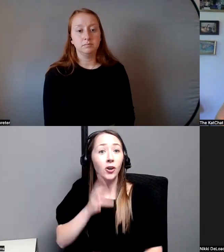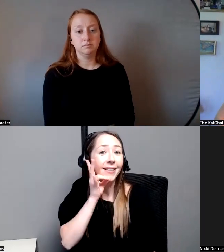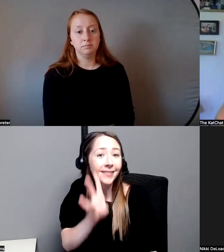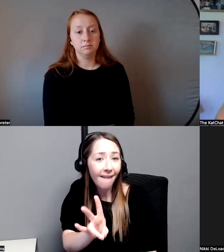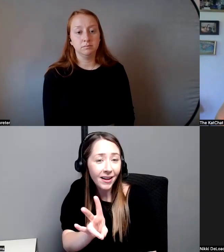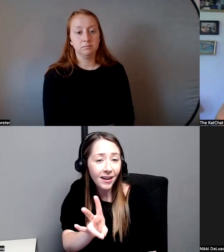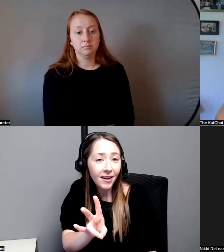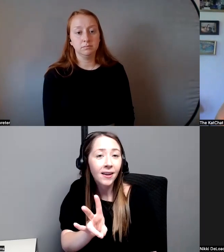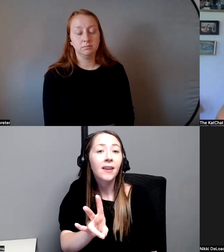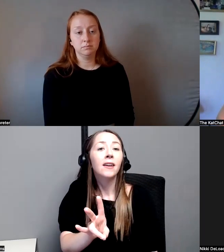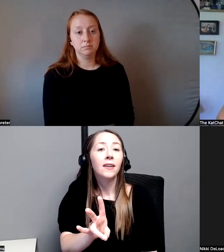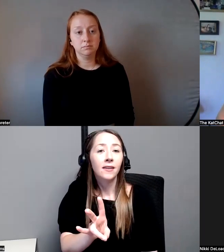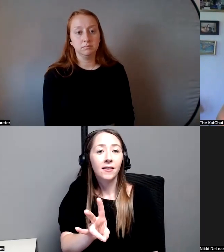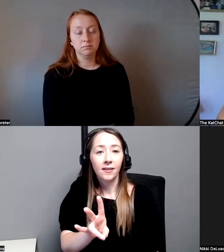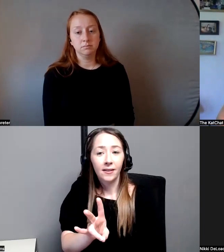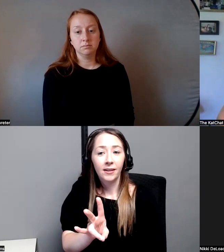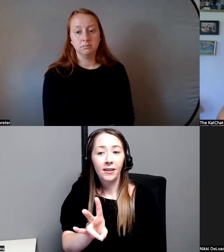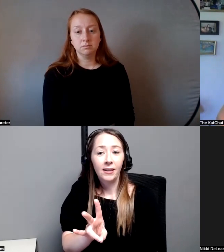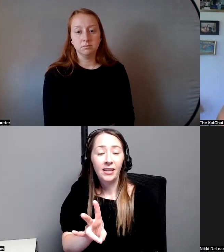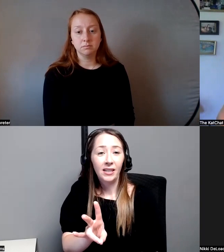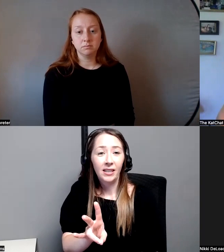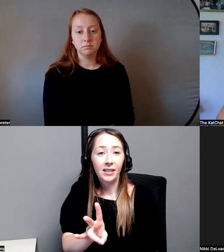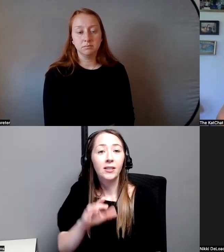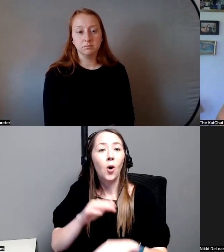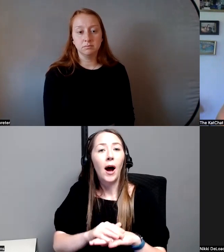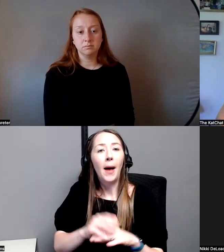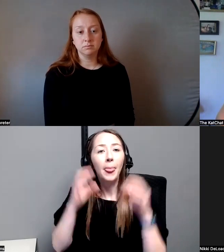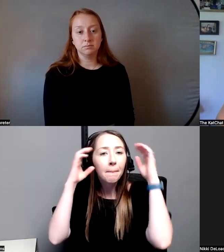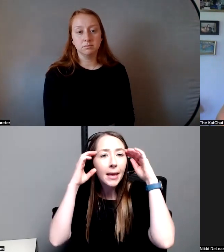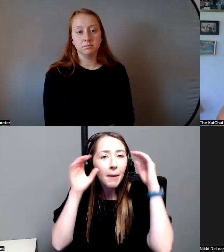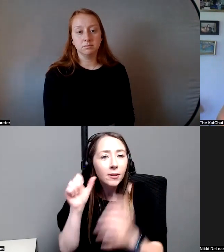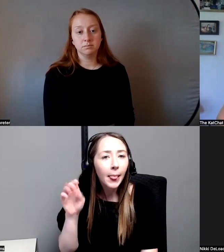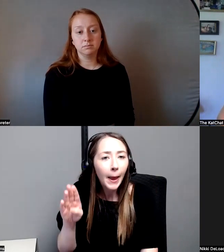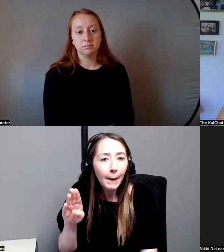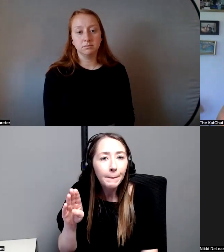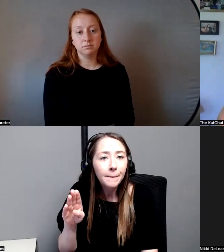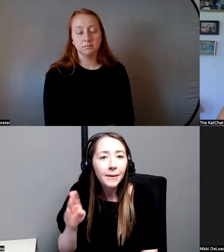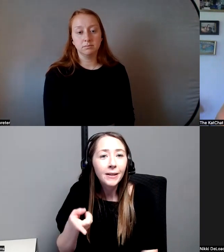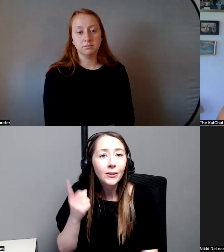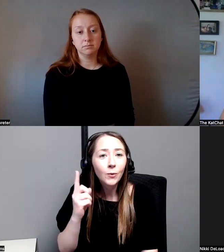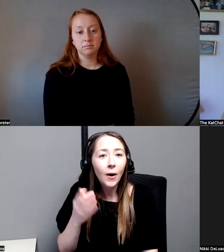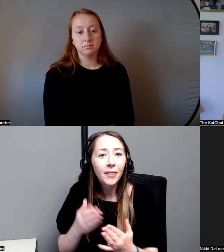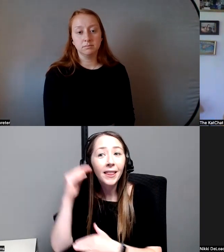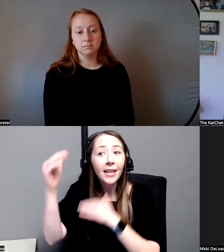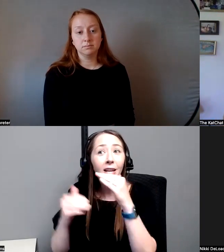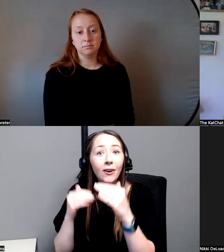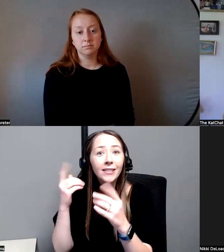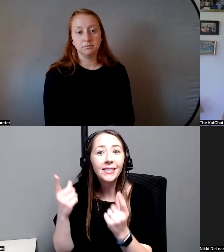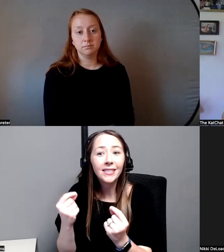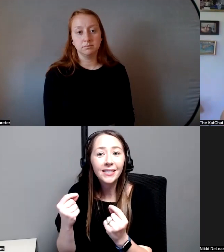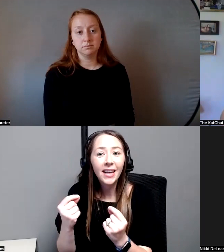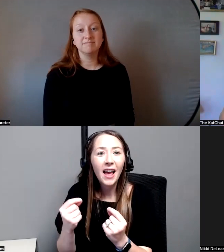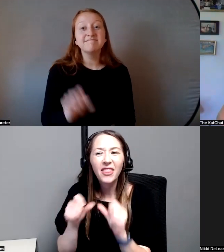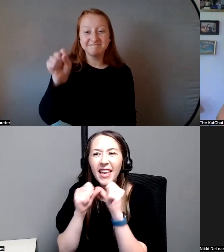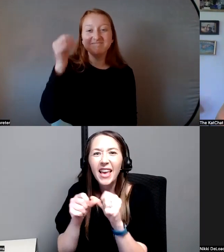And so on the Mickey Mouse Club, the one thing that the adults always did was they Way back, just kept Mickey it Mouse fun.